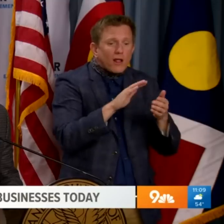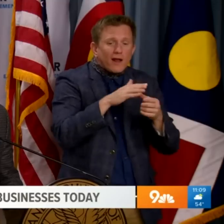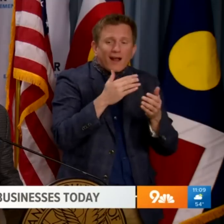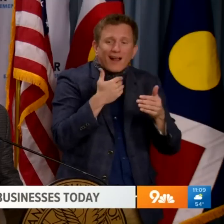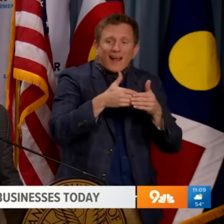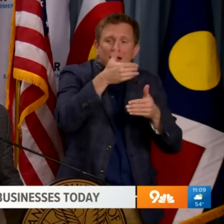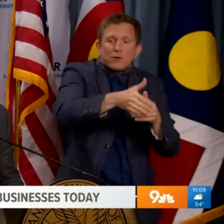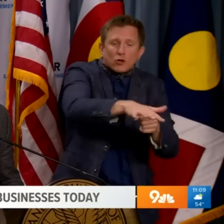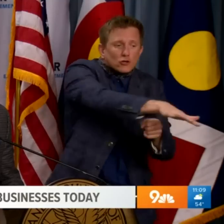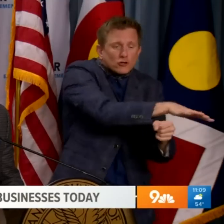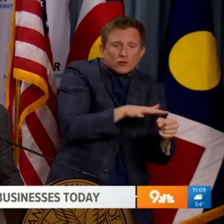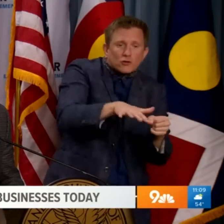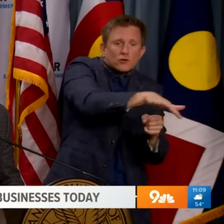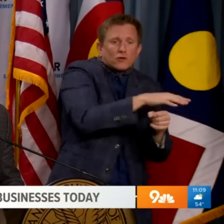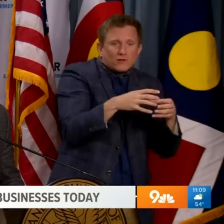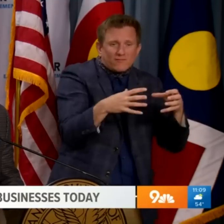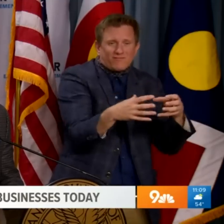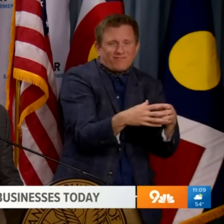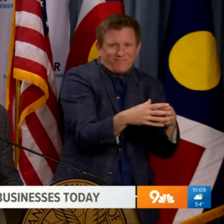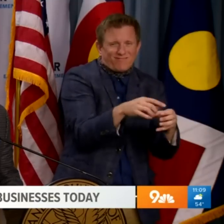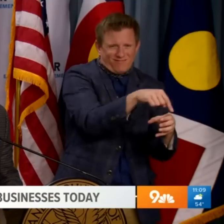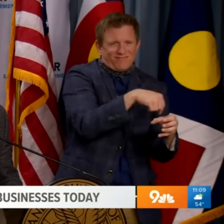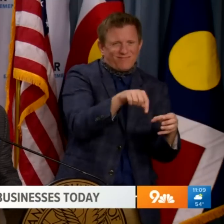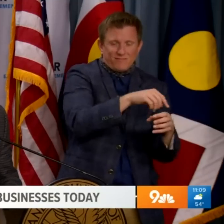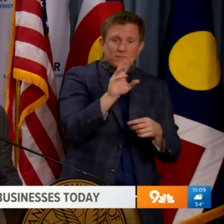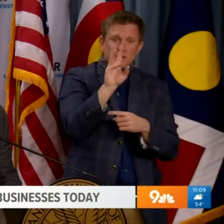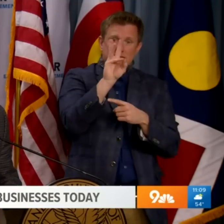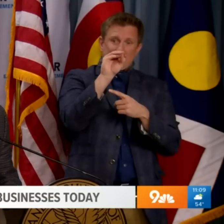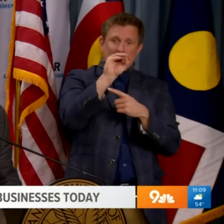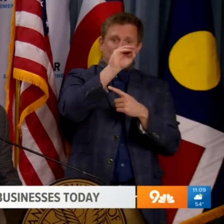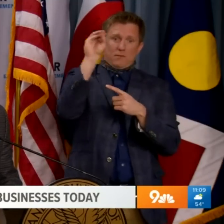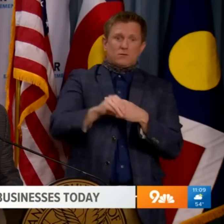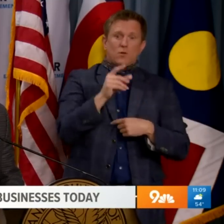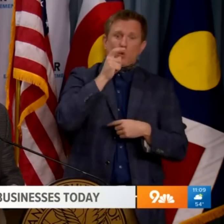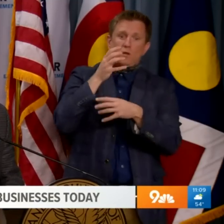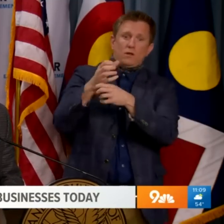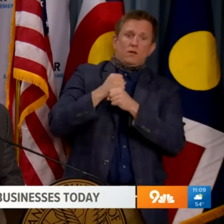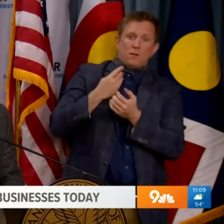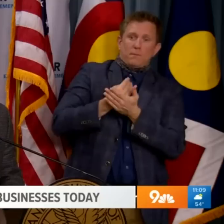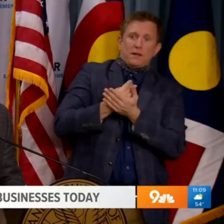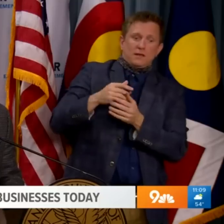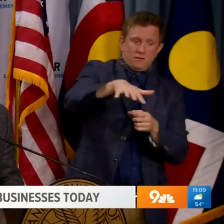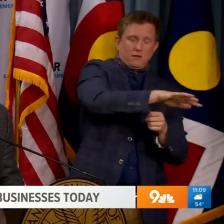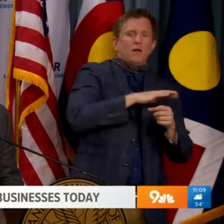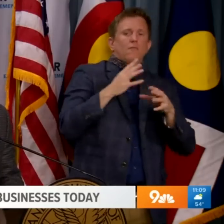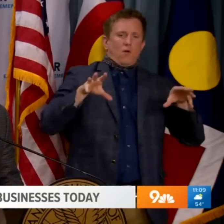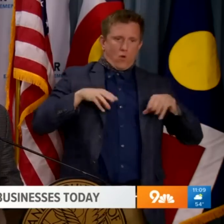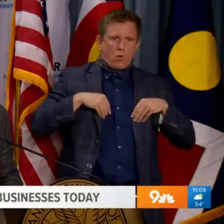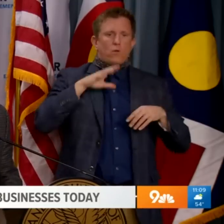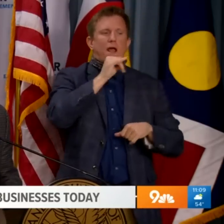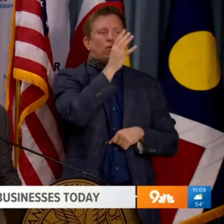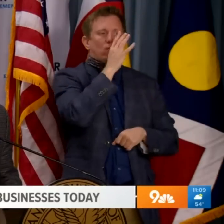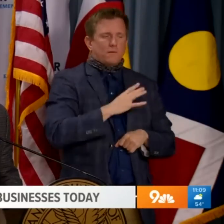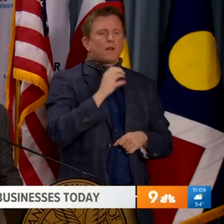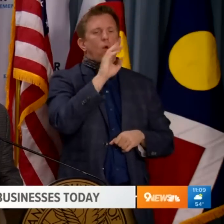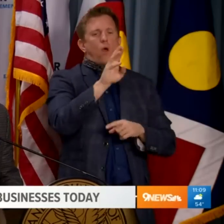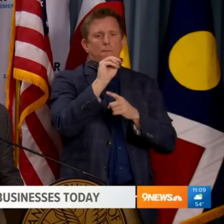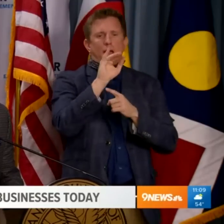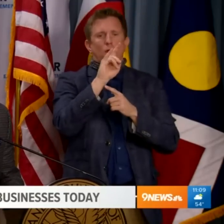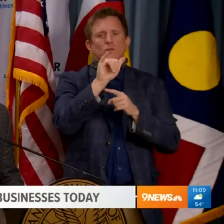first round of funding will support between 200 and 250 small businesses. Now, these are